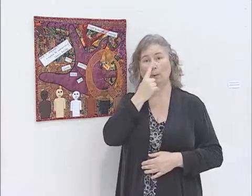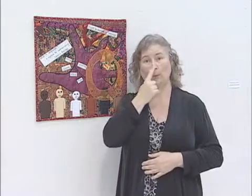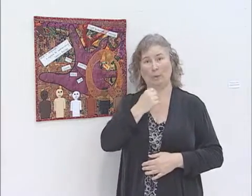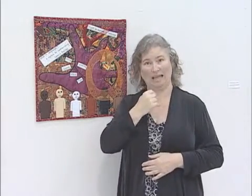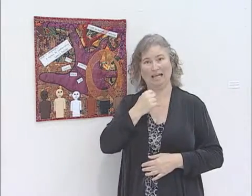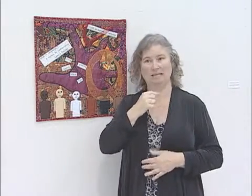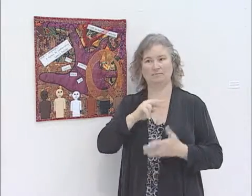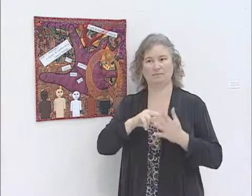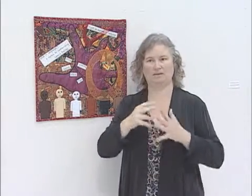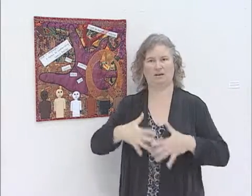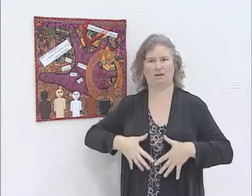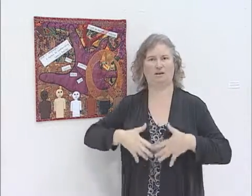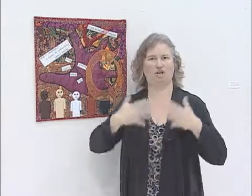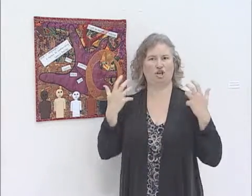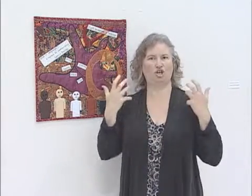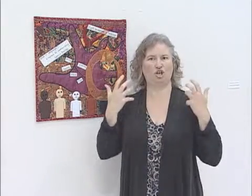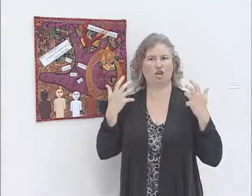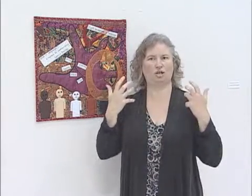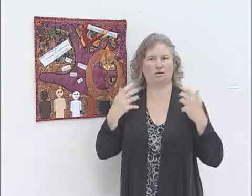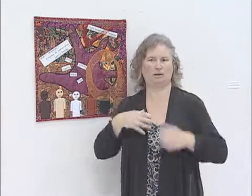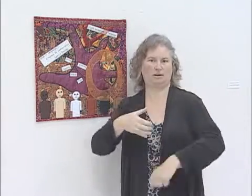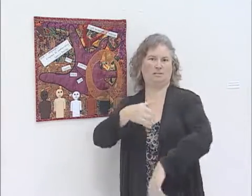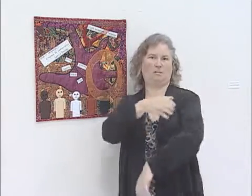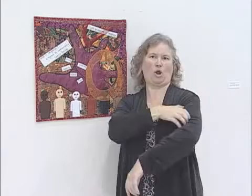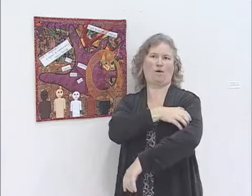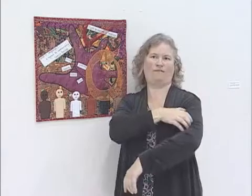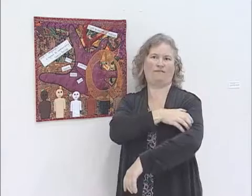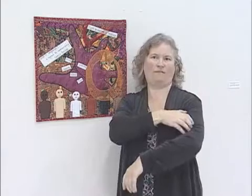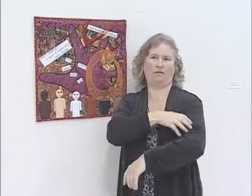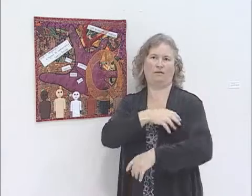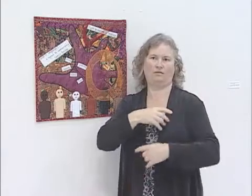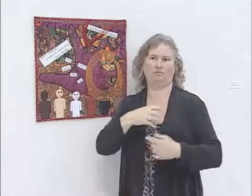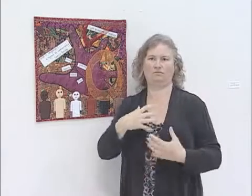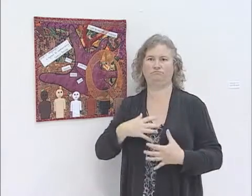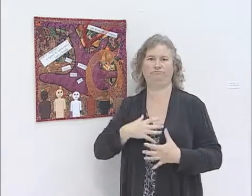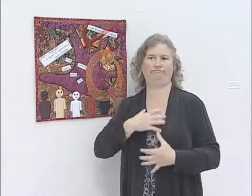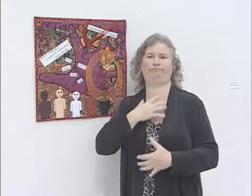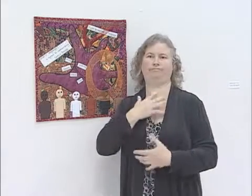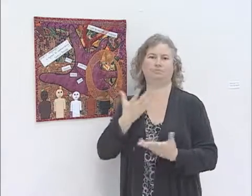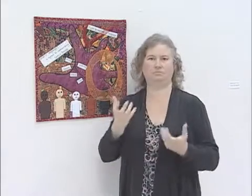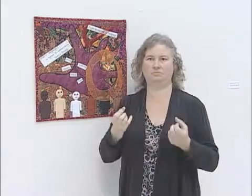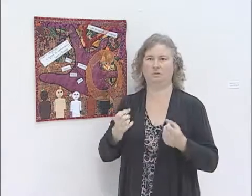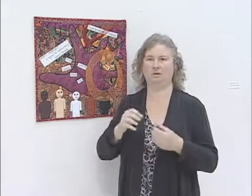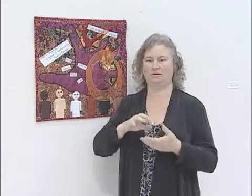Now, the color red represents anger, very powerful emotion.